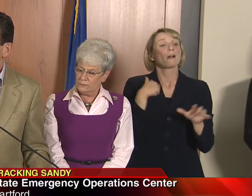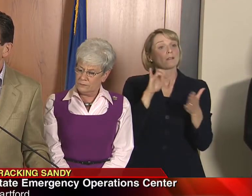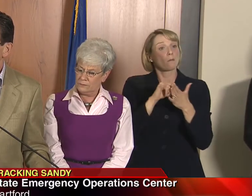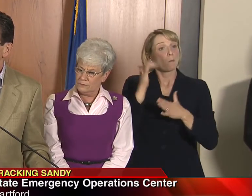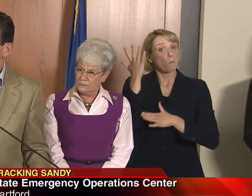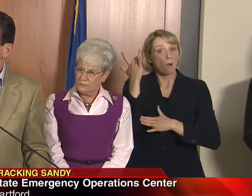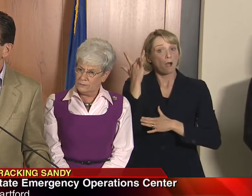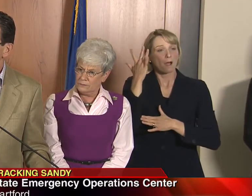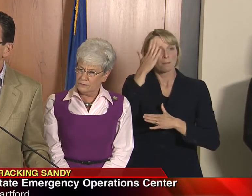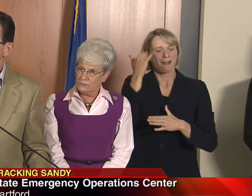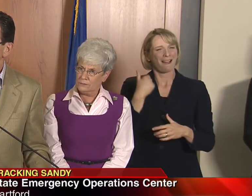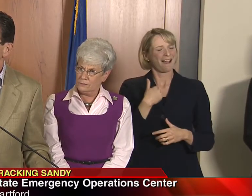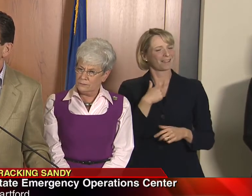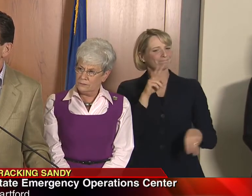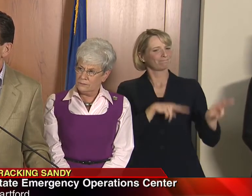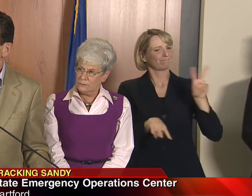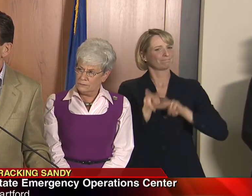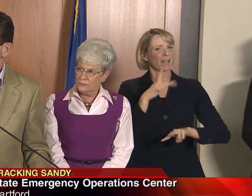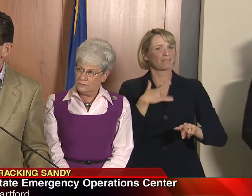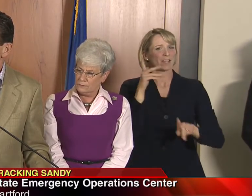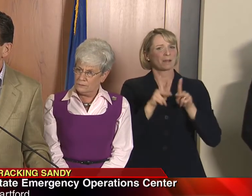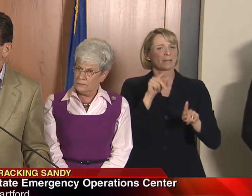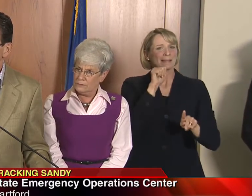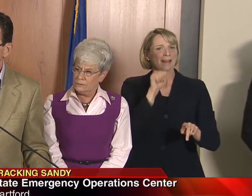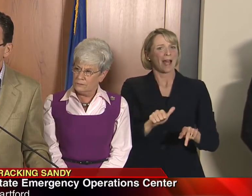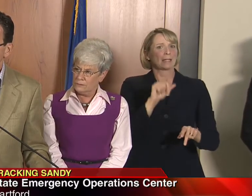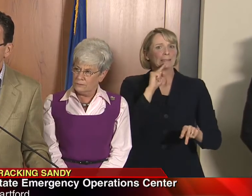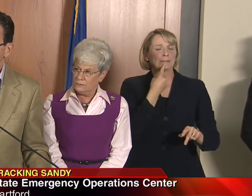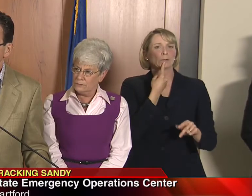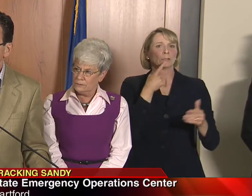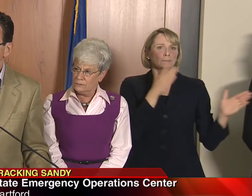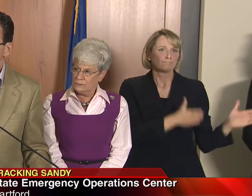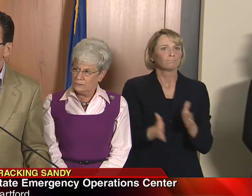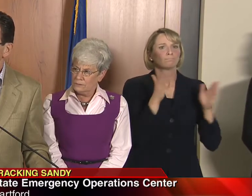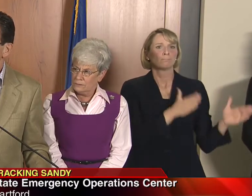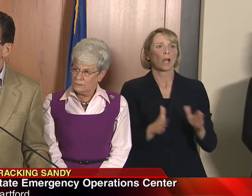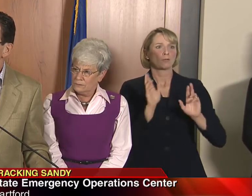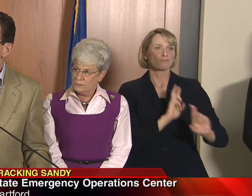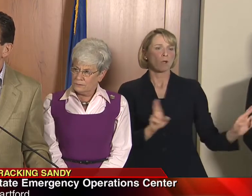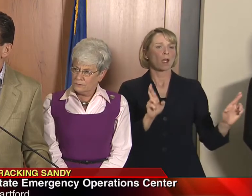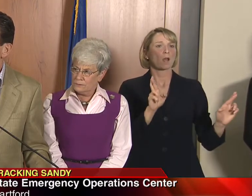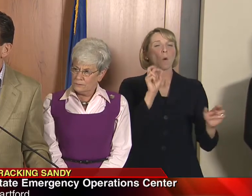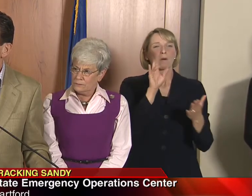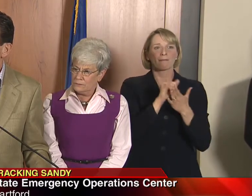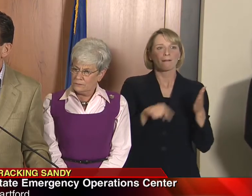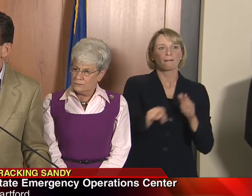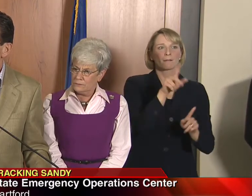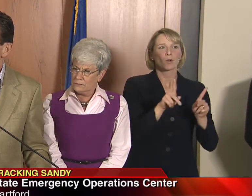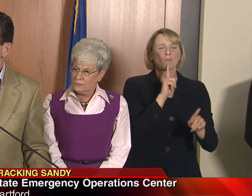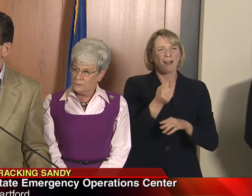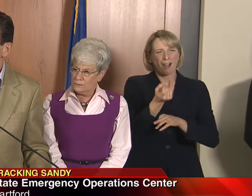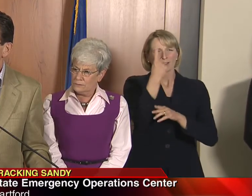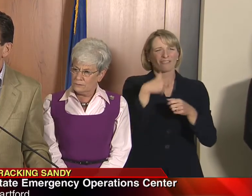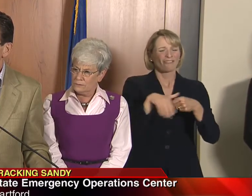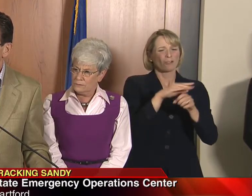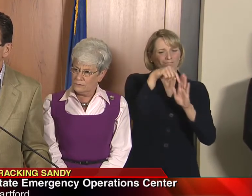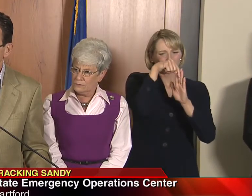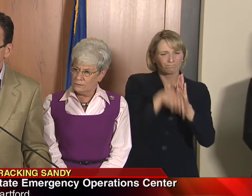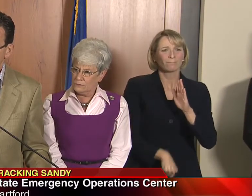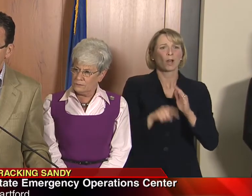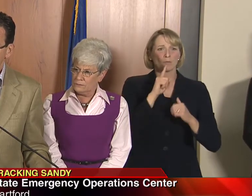people were taking this as seriously as they needed to take it, or that they understood the full threat that is present in